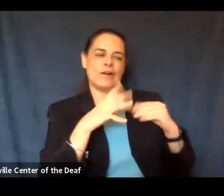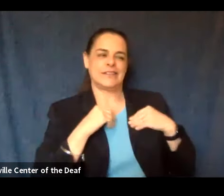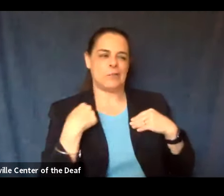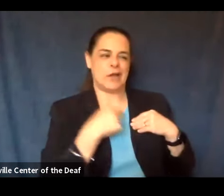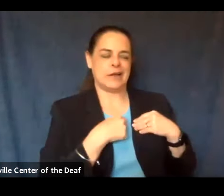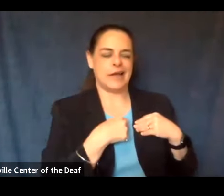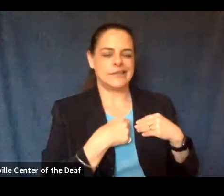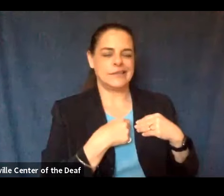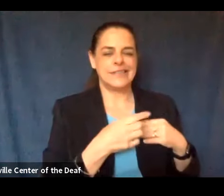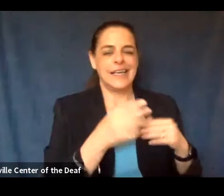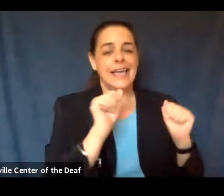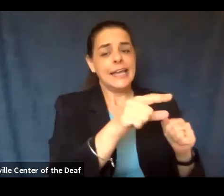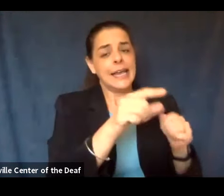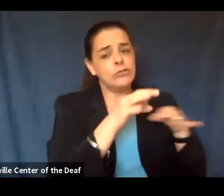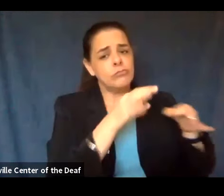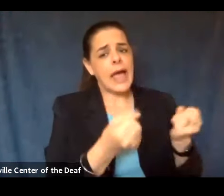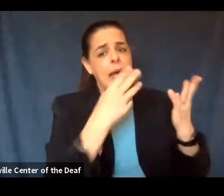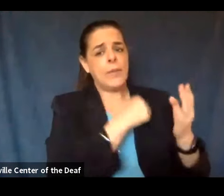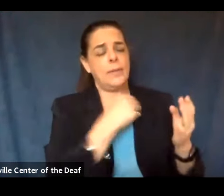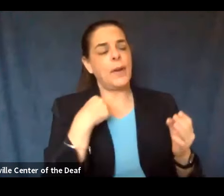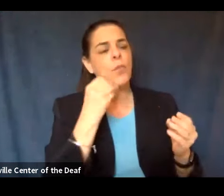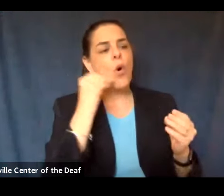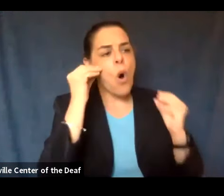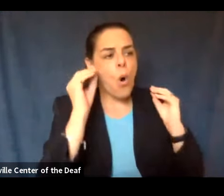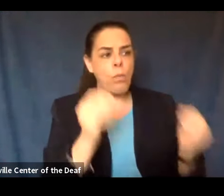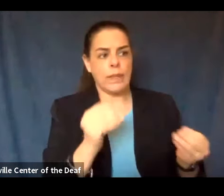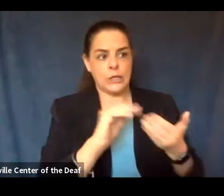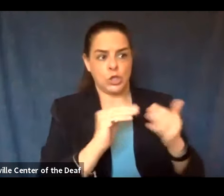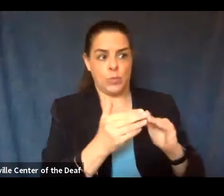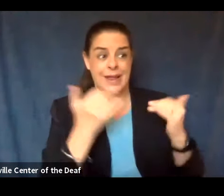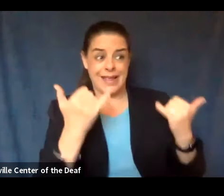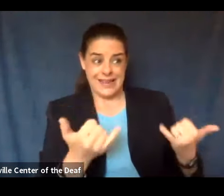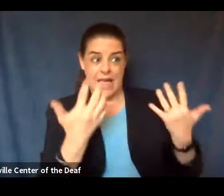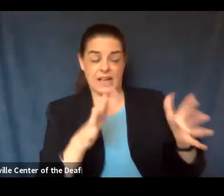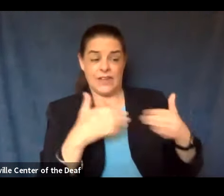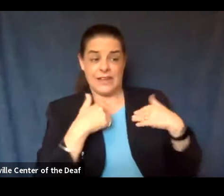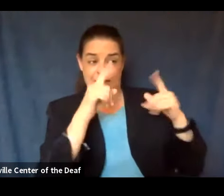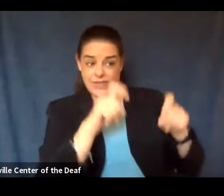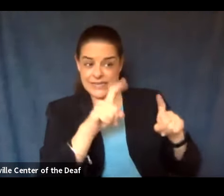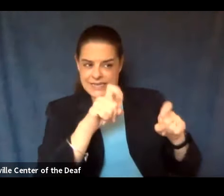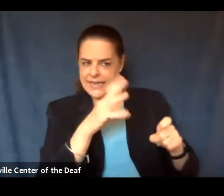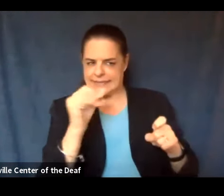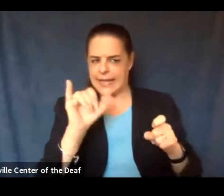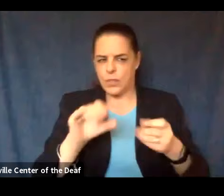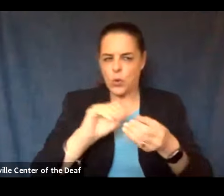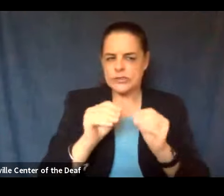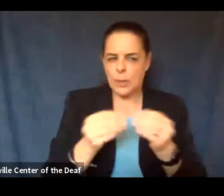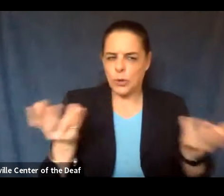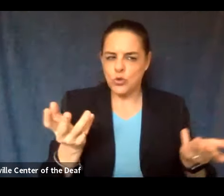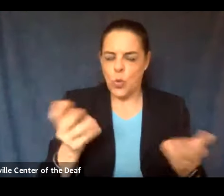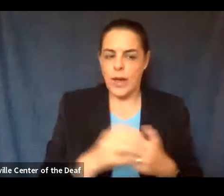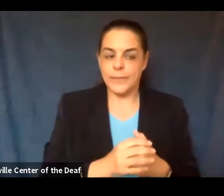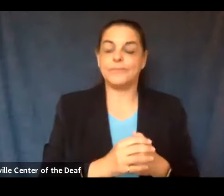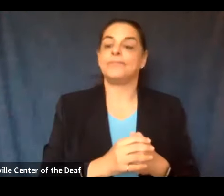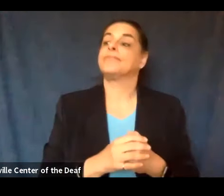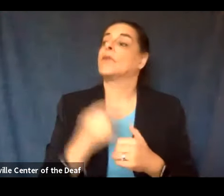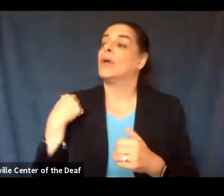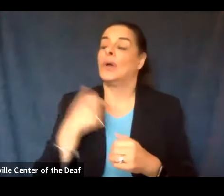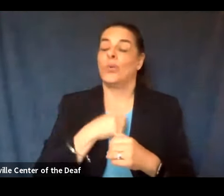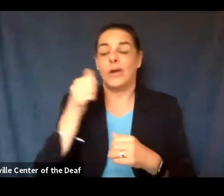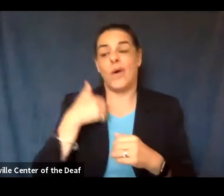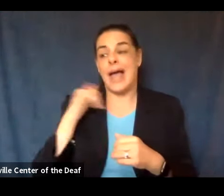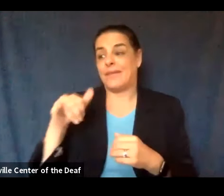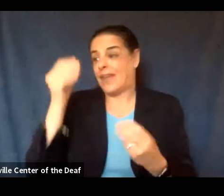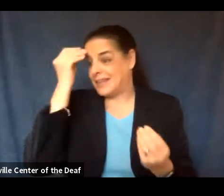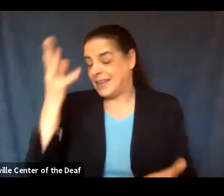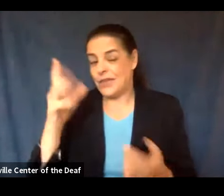you talk about how many members of our homeless community have now been tested and what those numbers look like? We do not have that